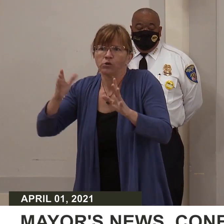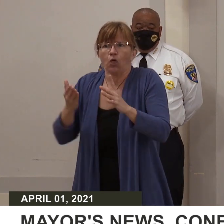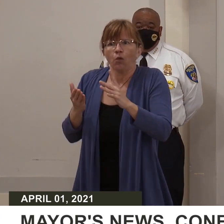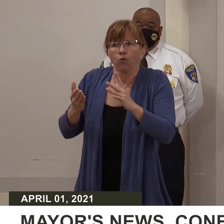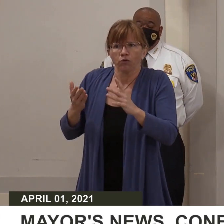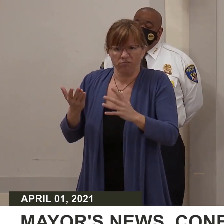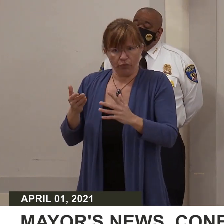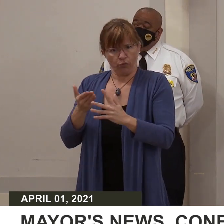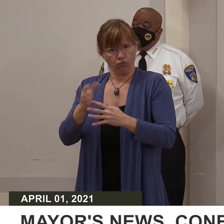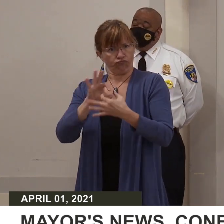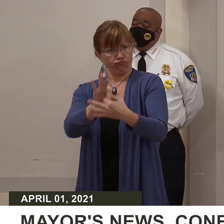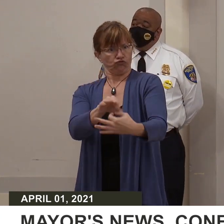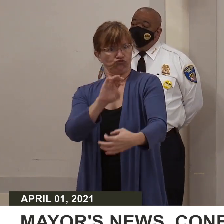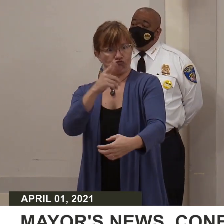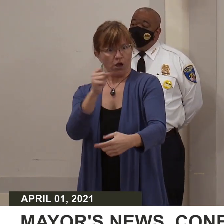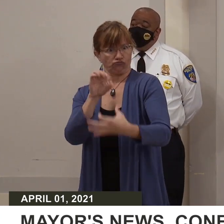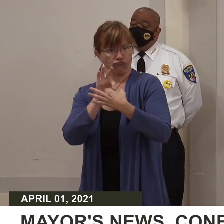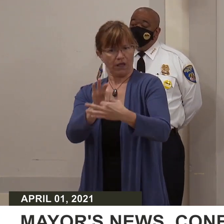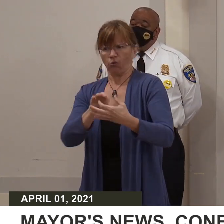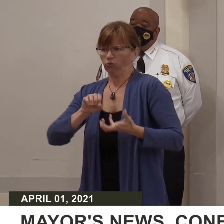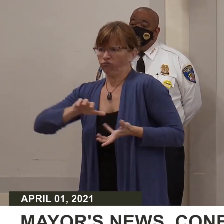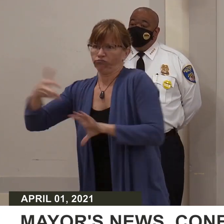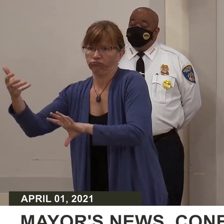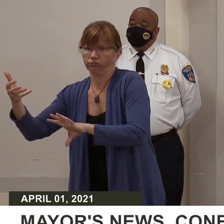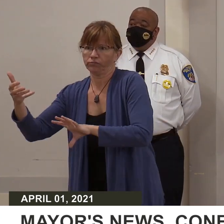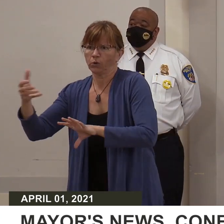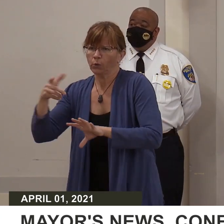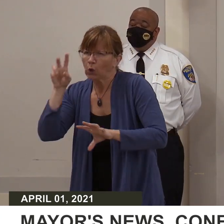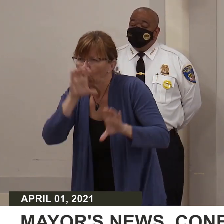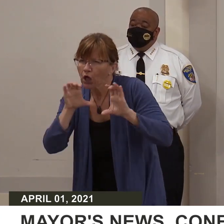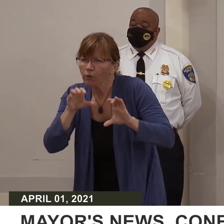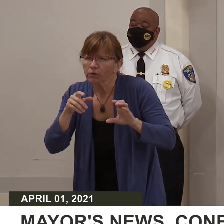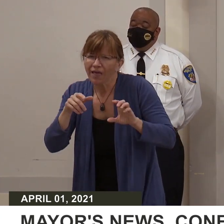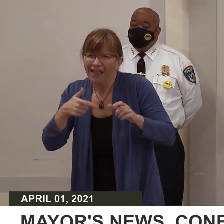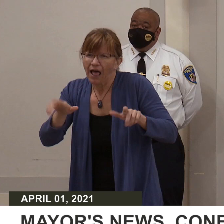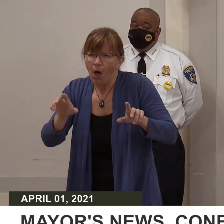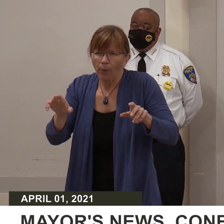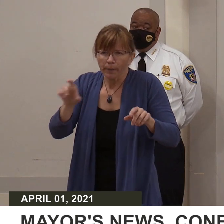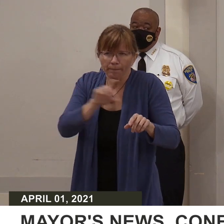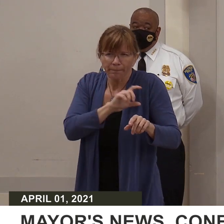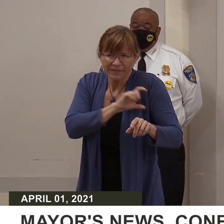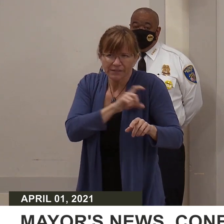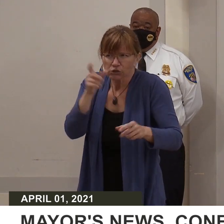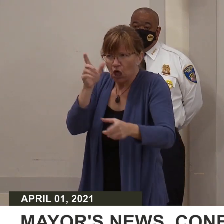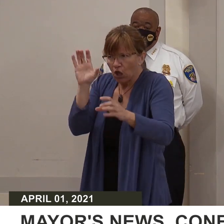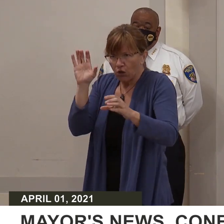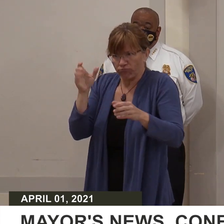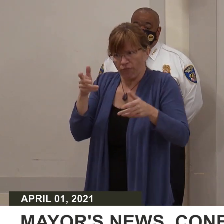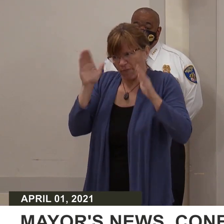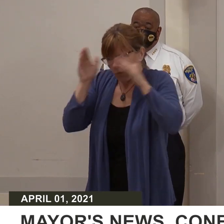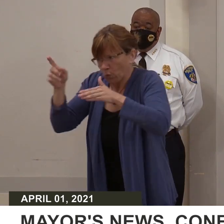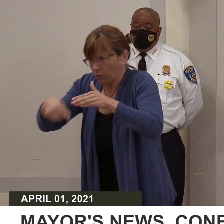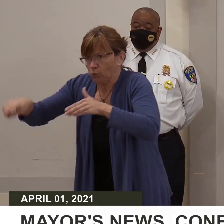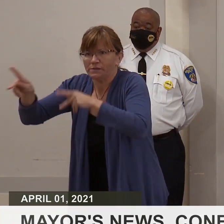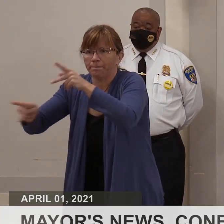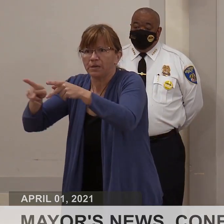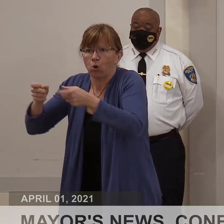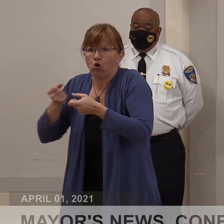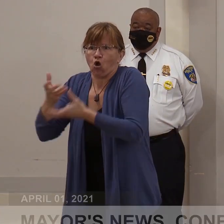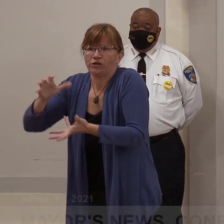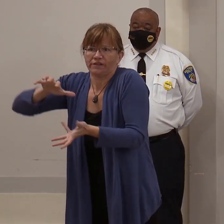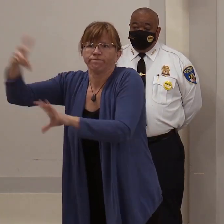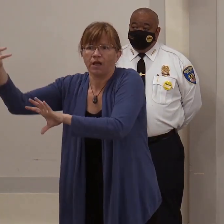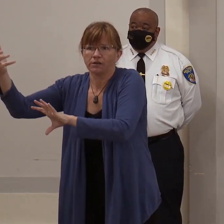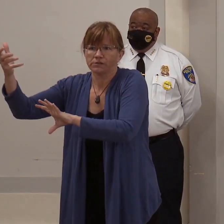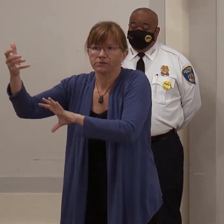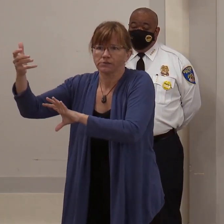allowing the police department to focus on that and not having them go after people who have substance abuse issues who are not